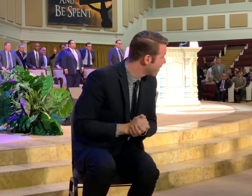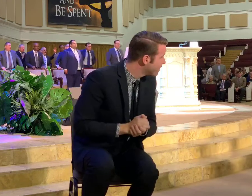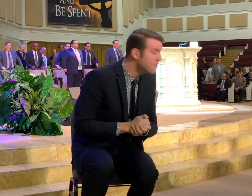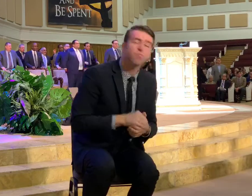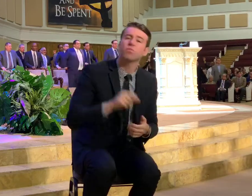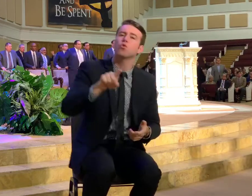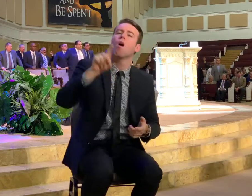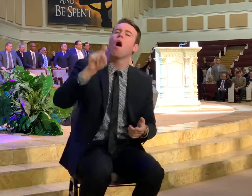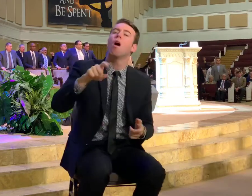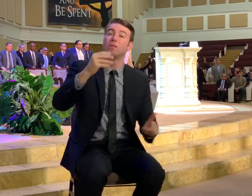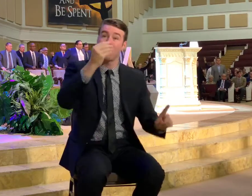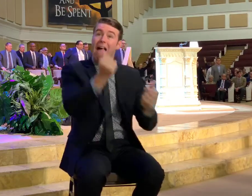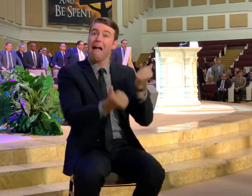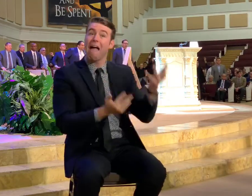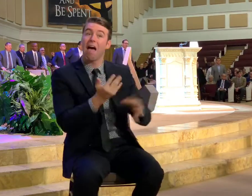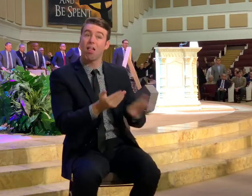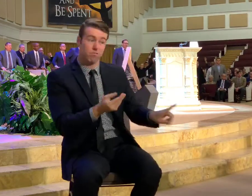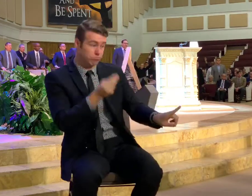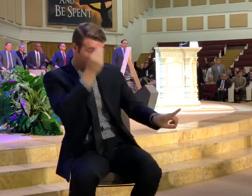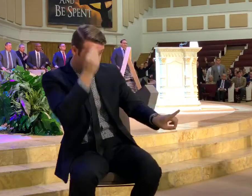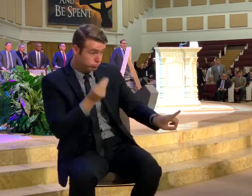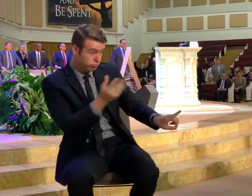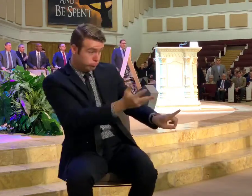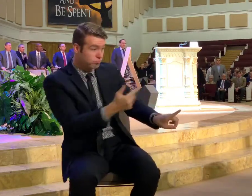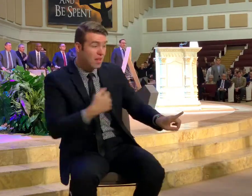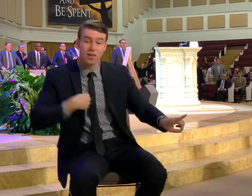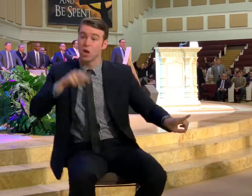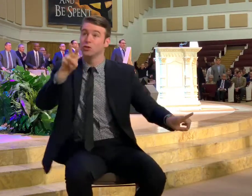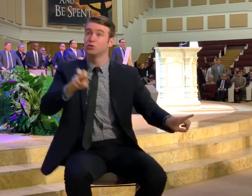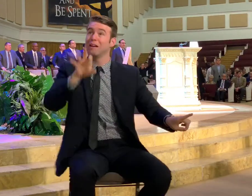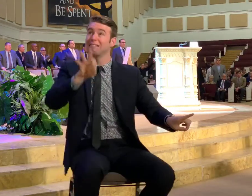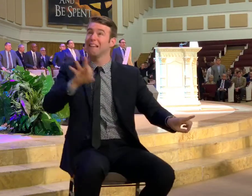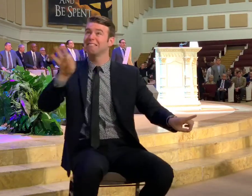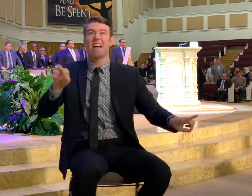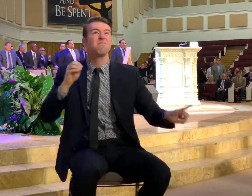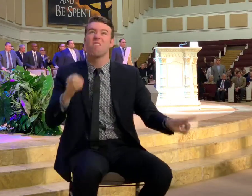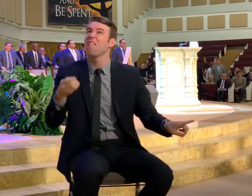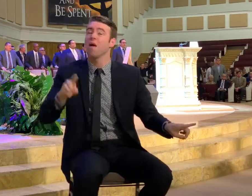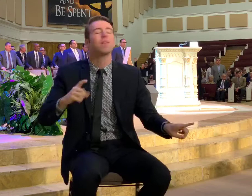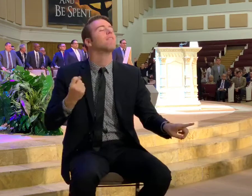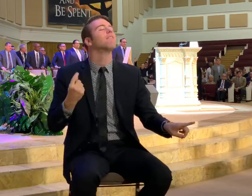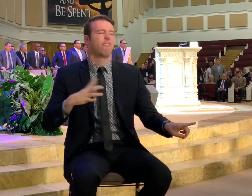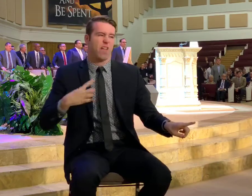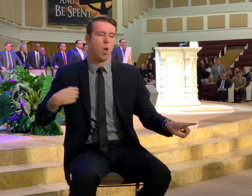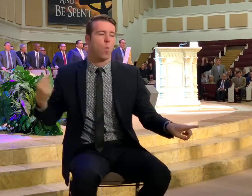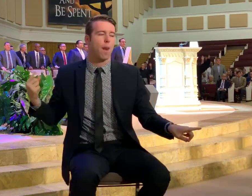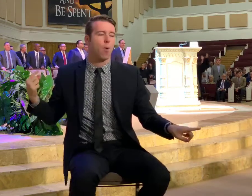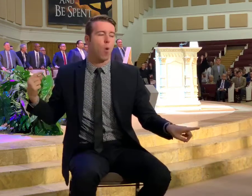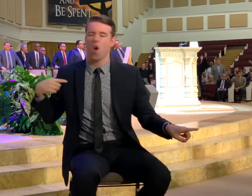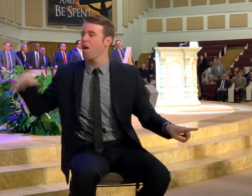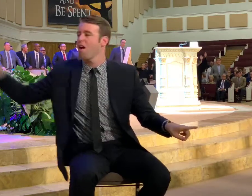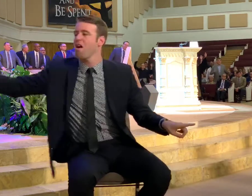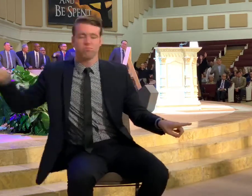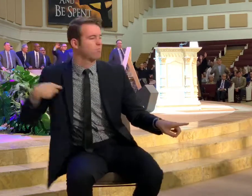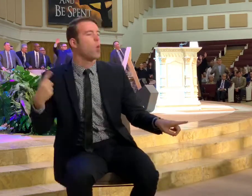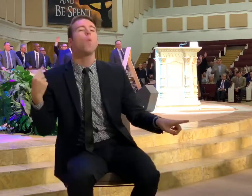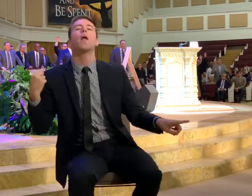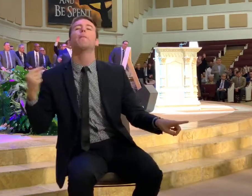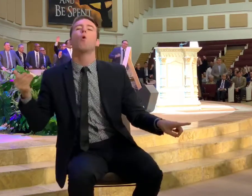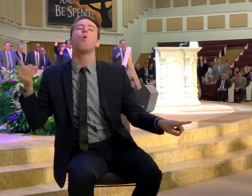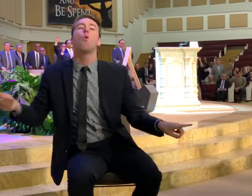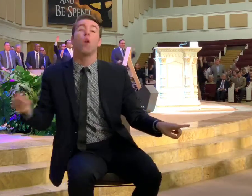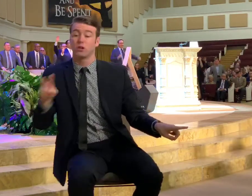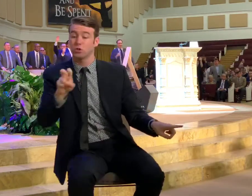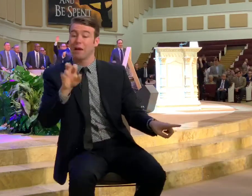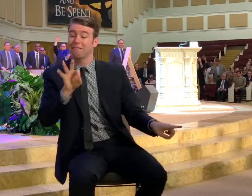You want to just tell hell, I might be on my 299th fox, but I got one more coming. I might just be on